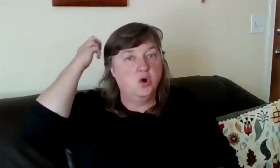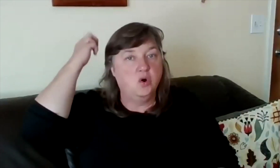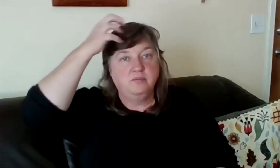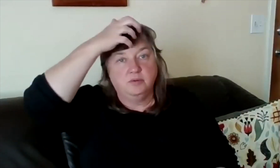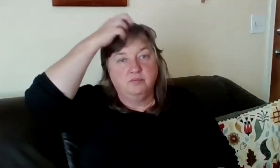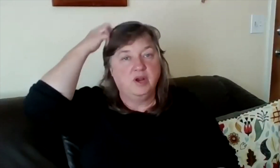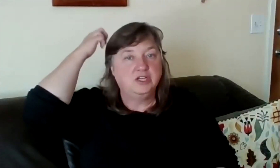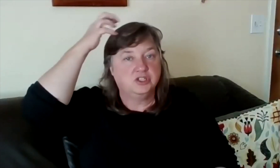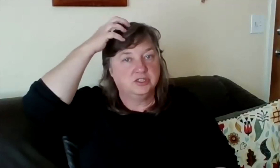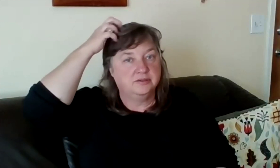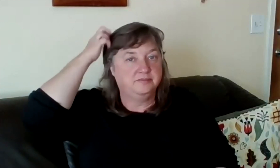Comb or brush.